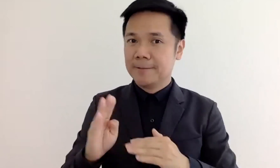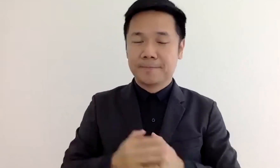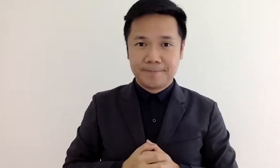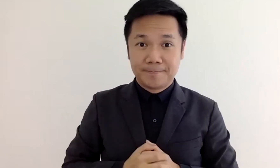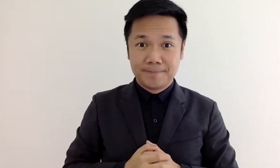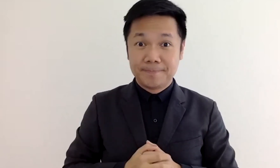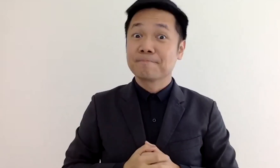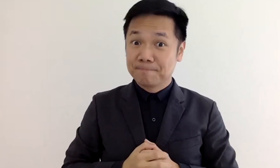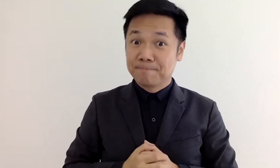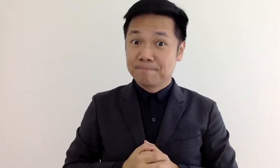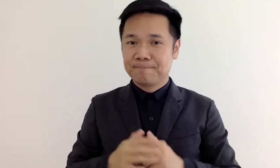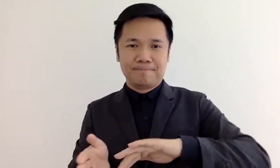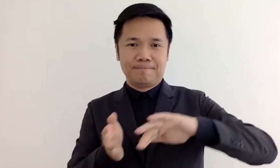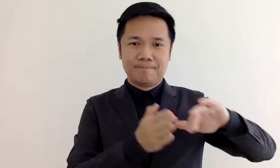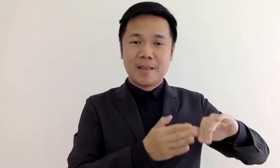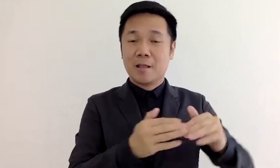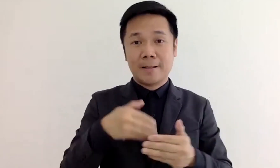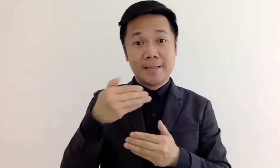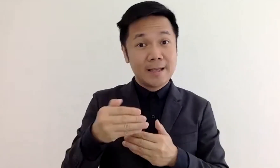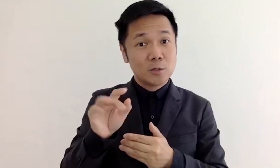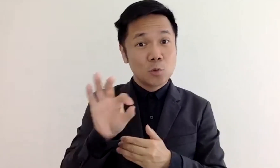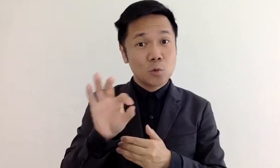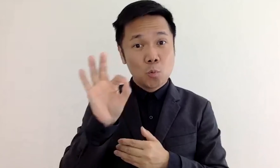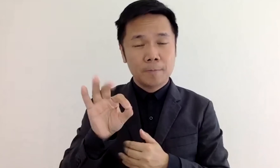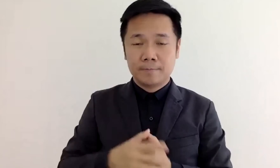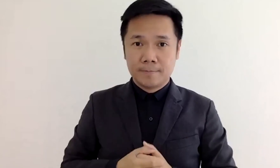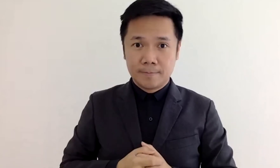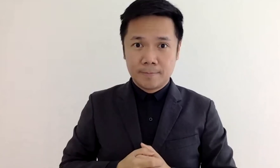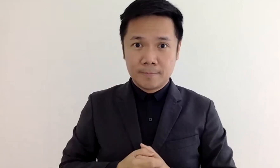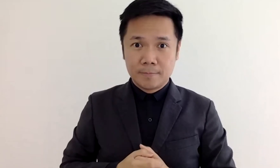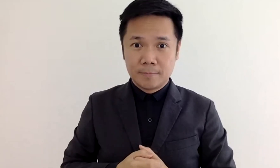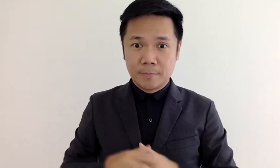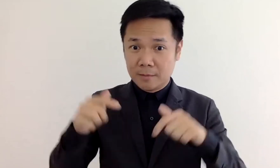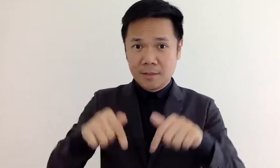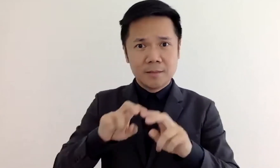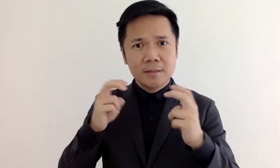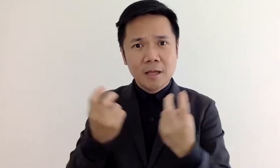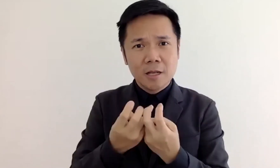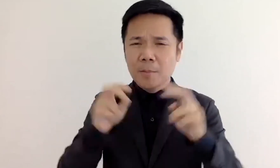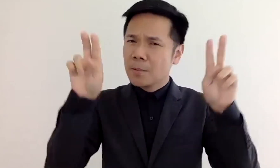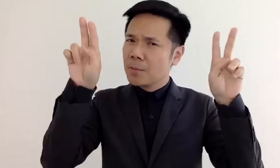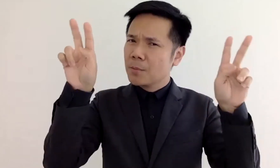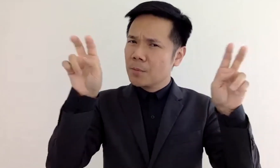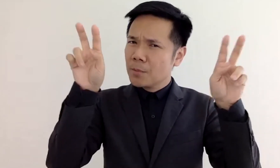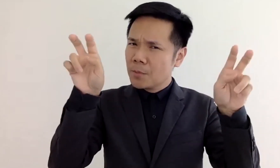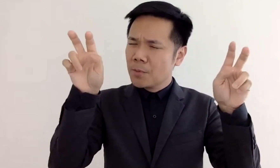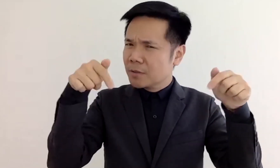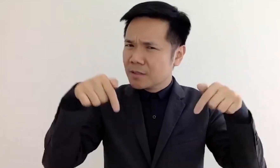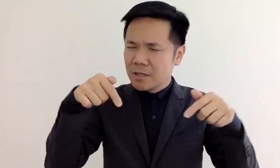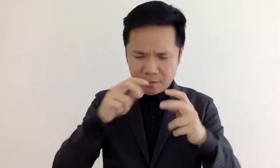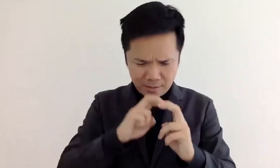the second question is, what is the theme of this roundtable? What is the theme?